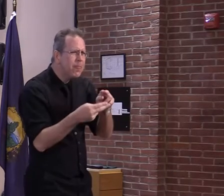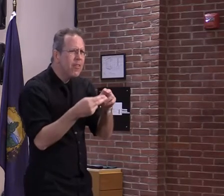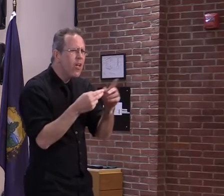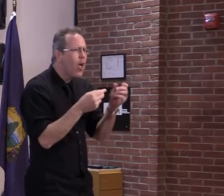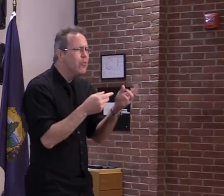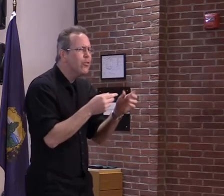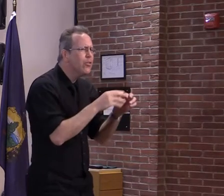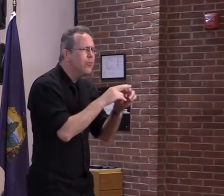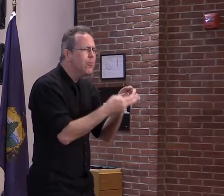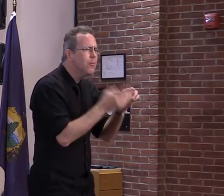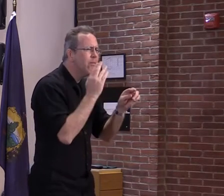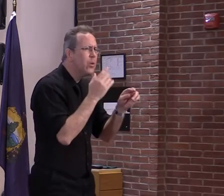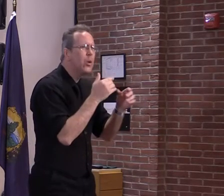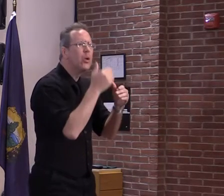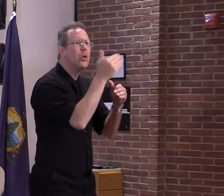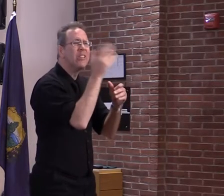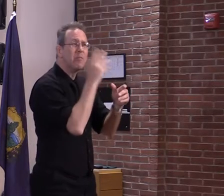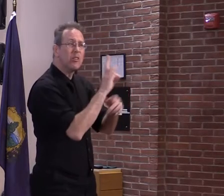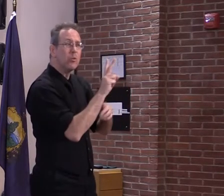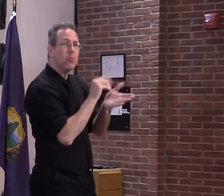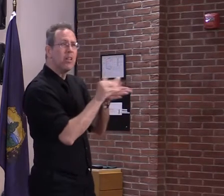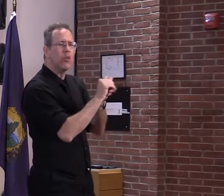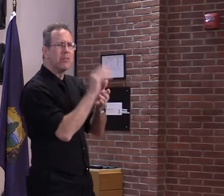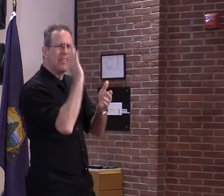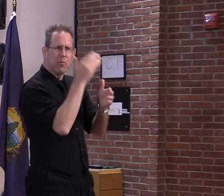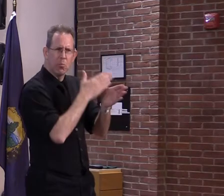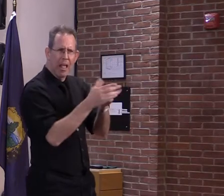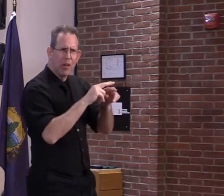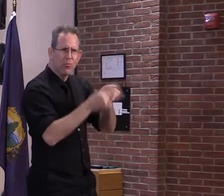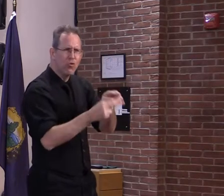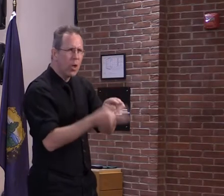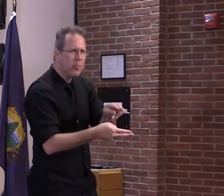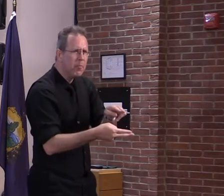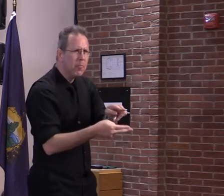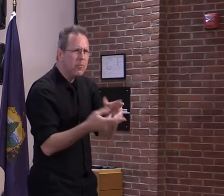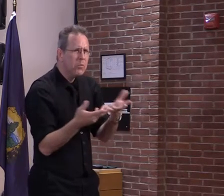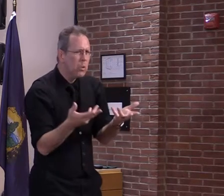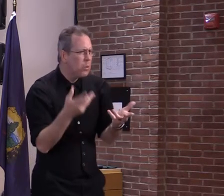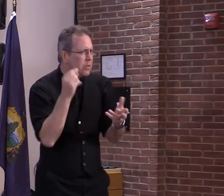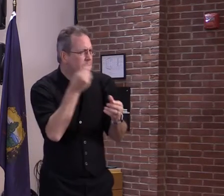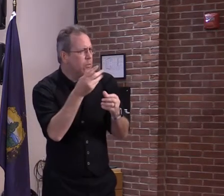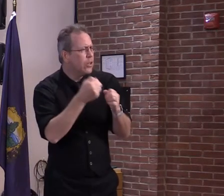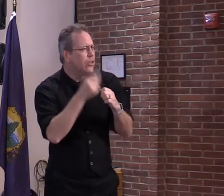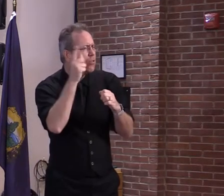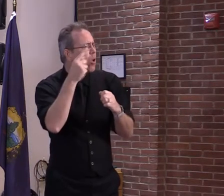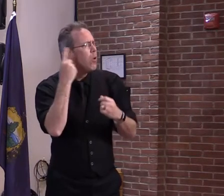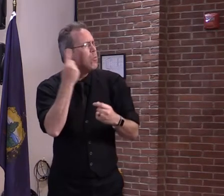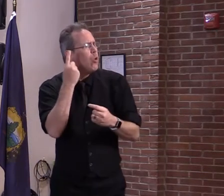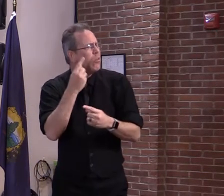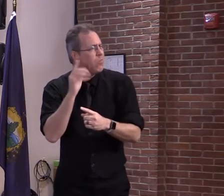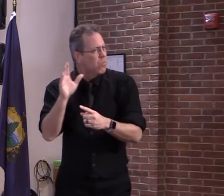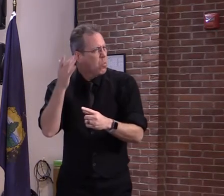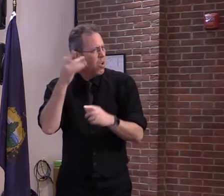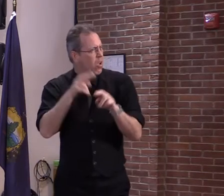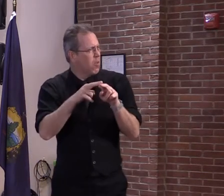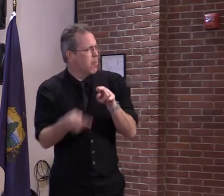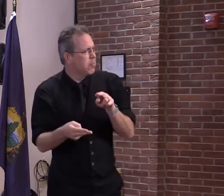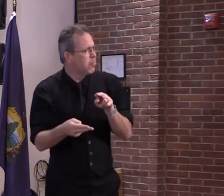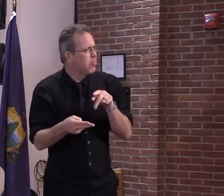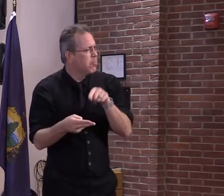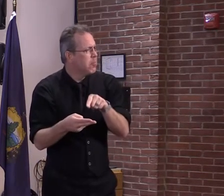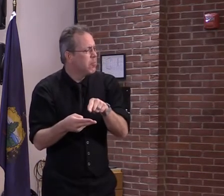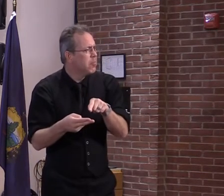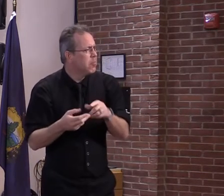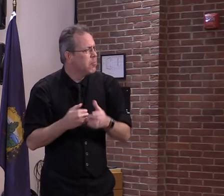upcoming fiscal year 23. And I was wondering, why is there such a significant shift? I know that there's been